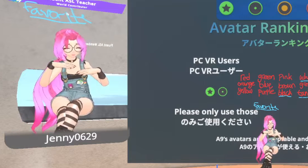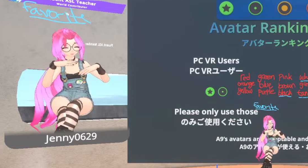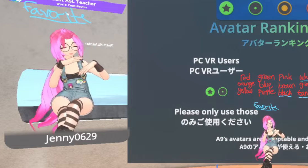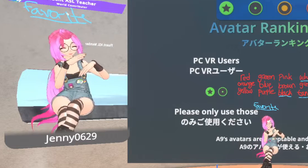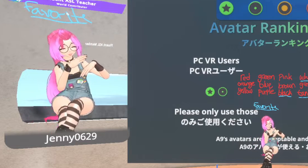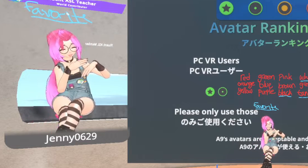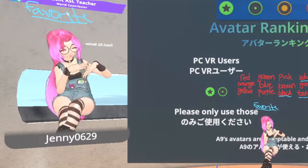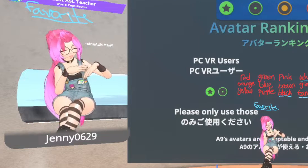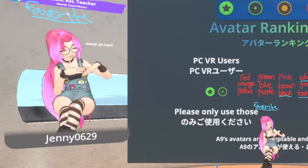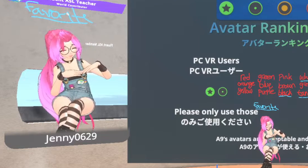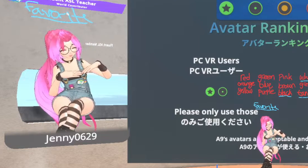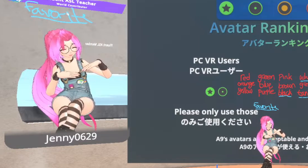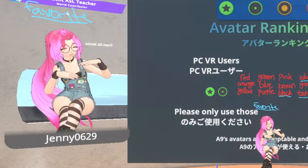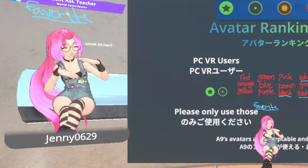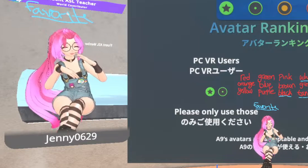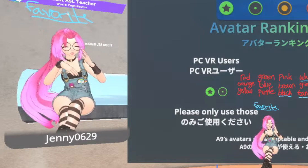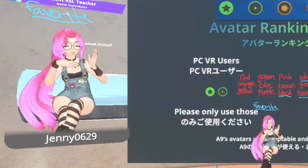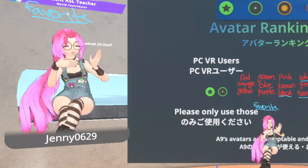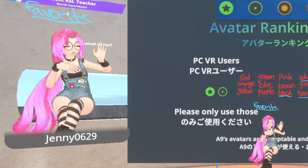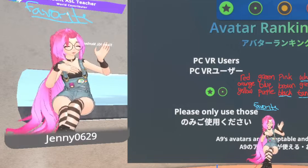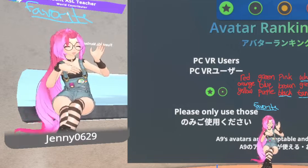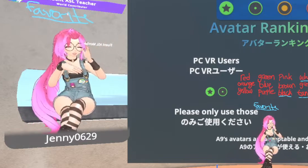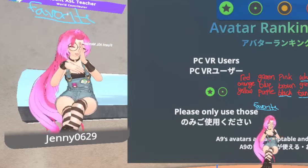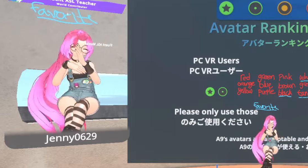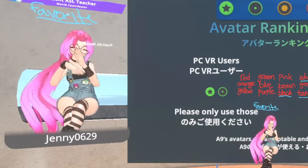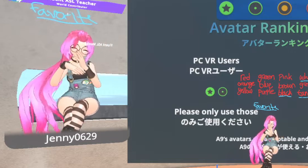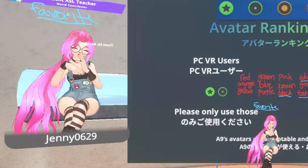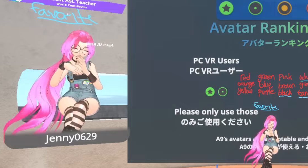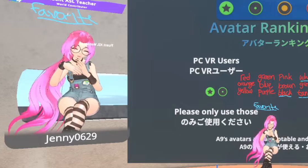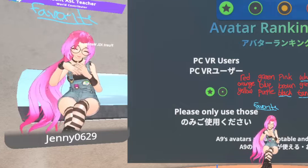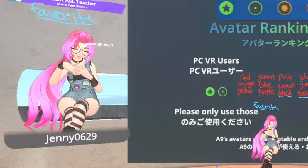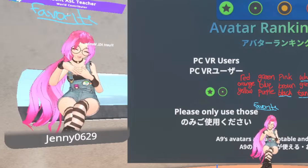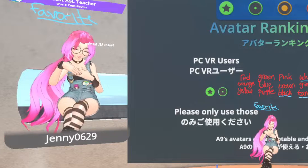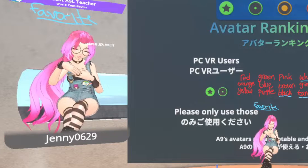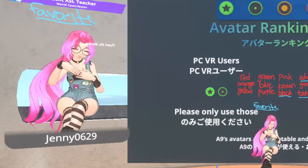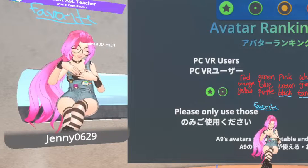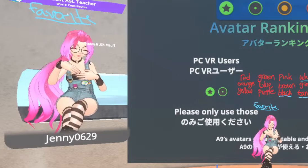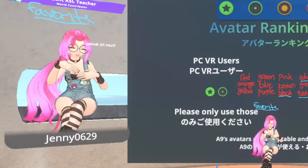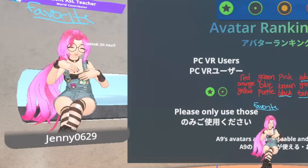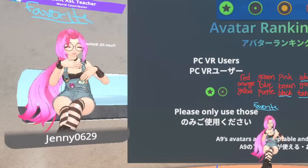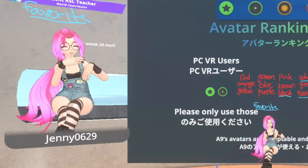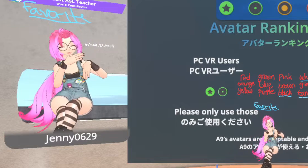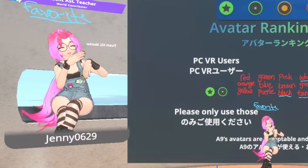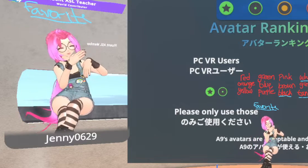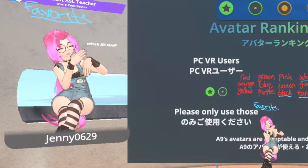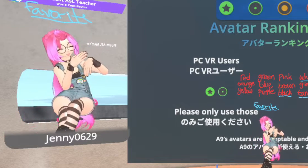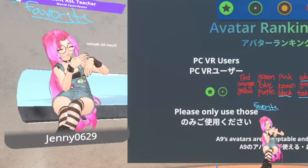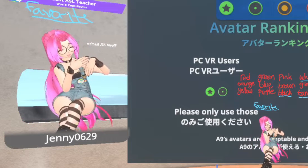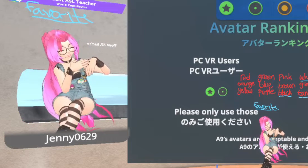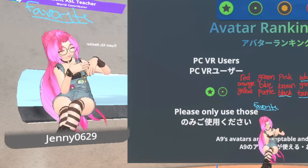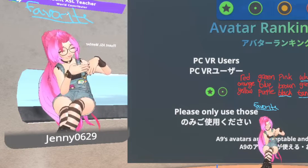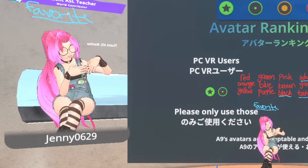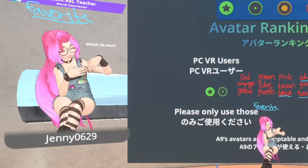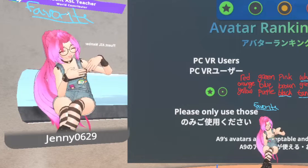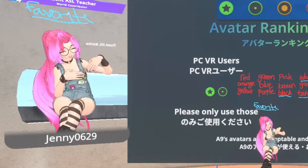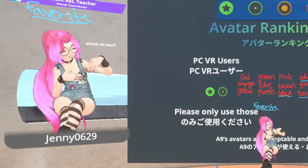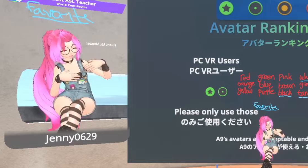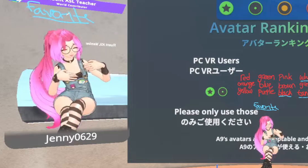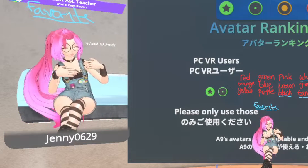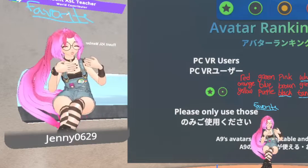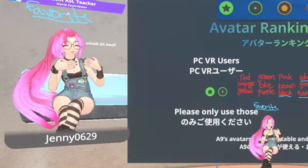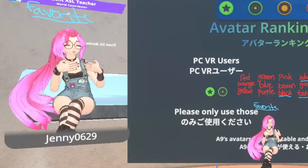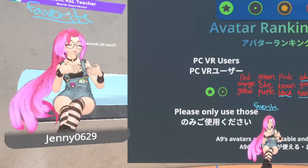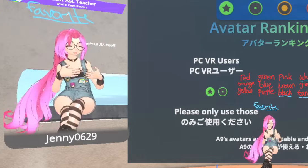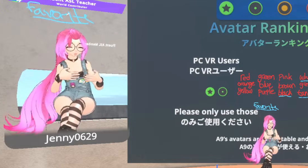like touching up and down. So I'm having this hand go on top of this hand, and then I'm shifting onto this